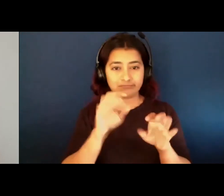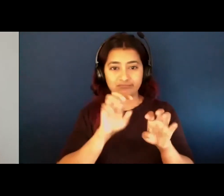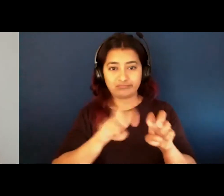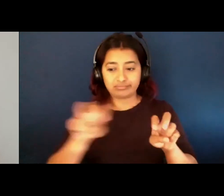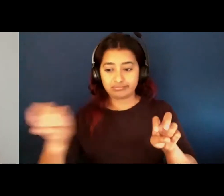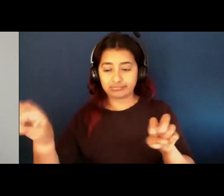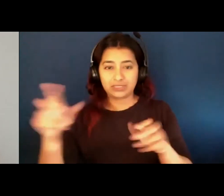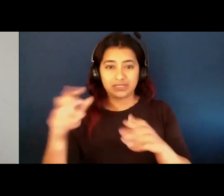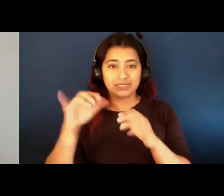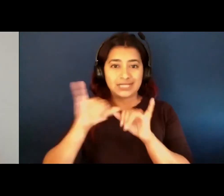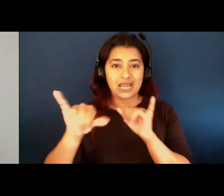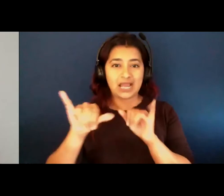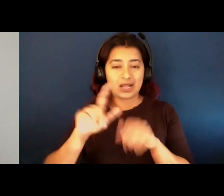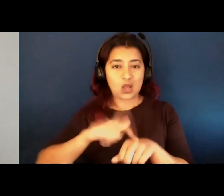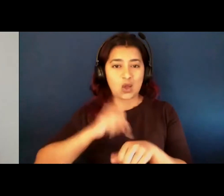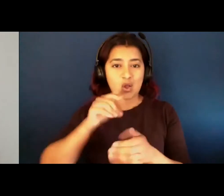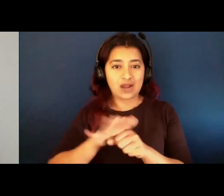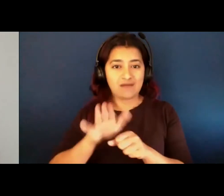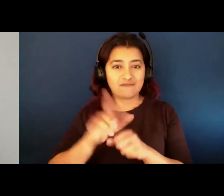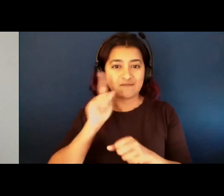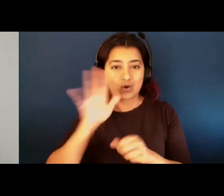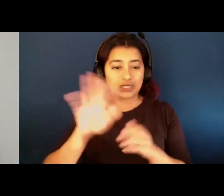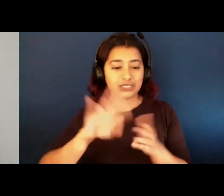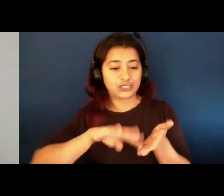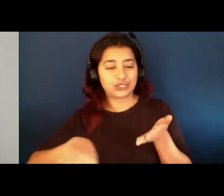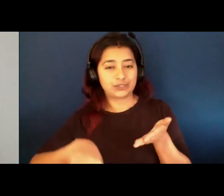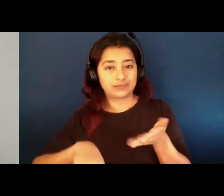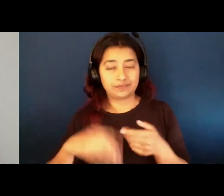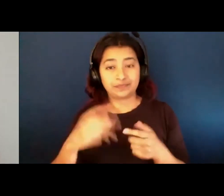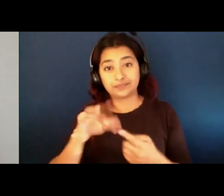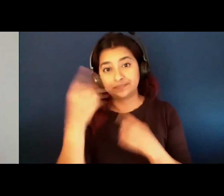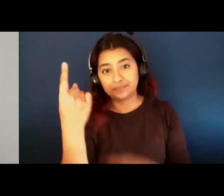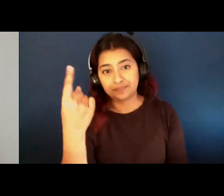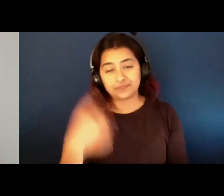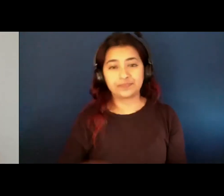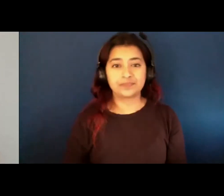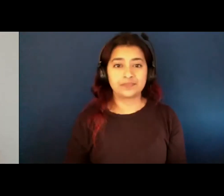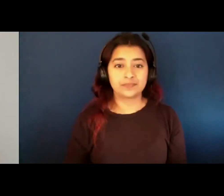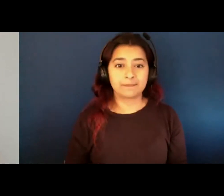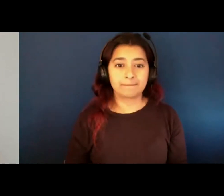long enough for his discharge date, except for one. And the less